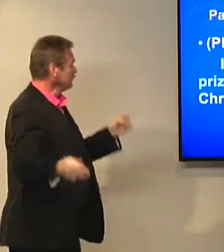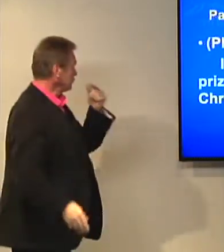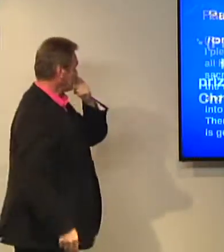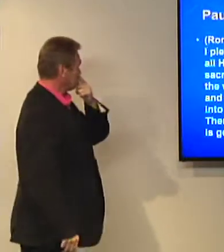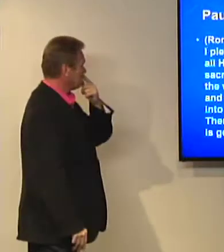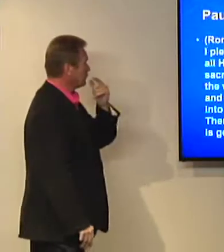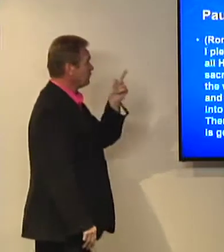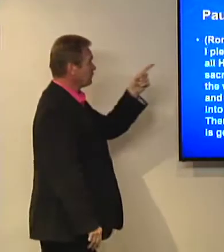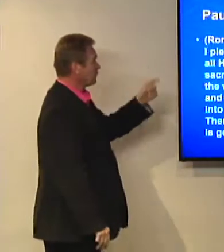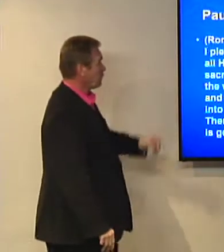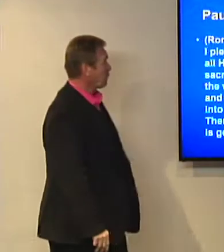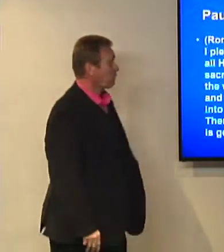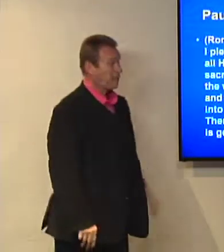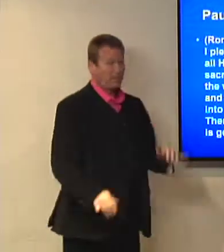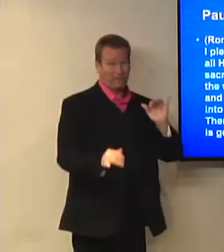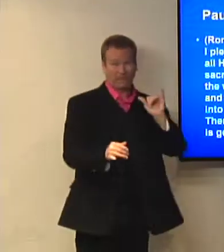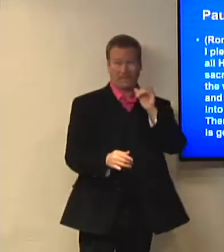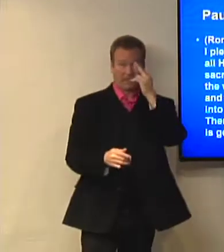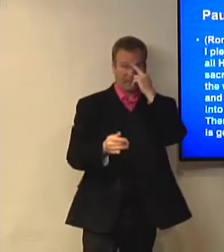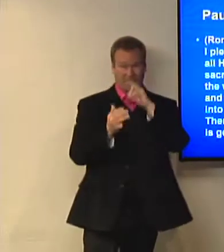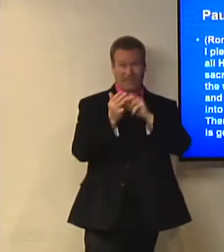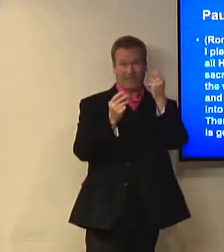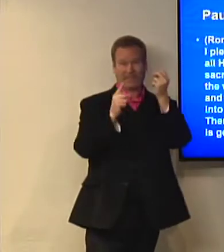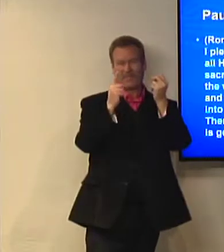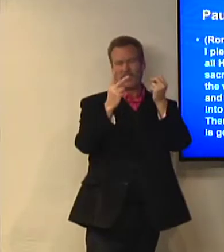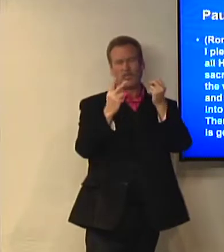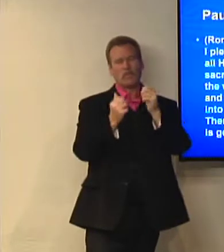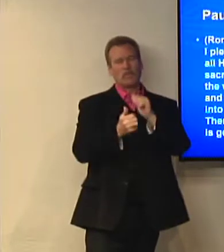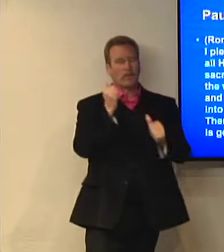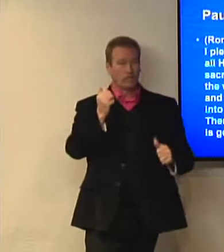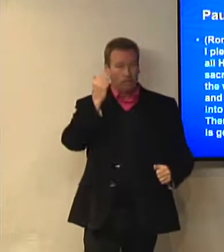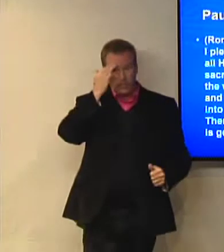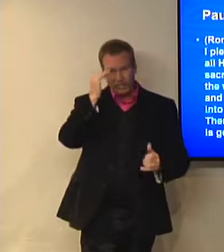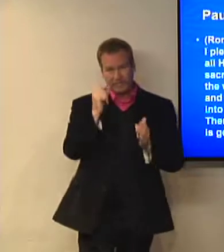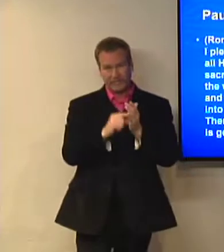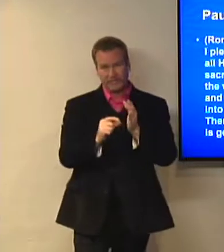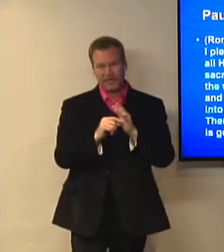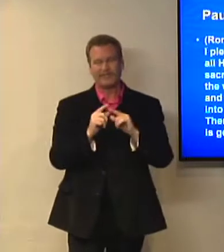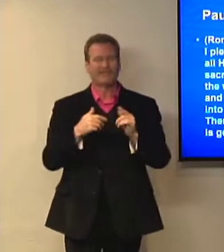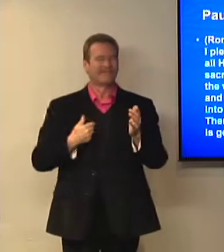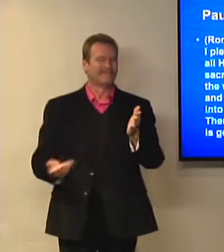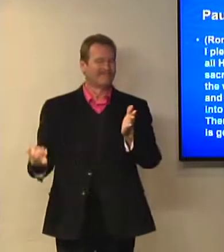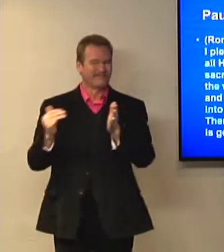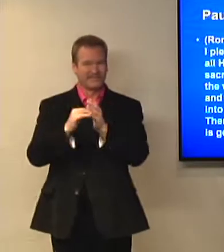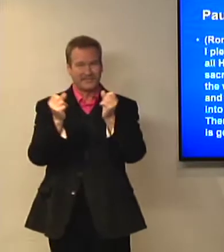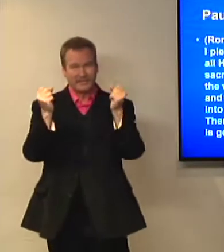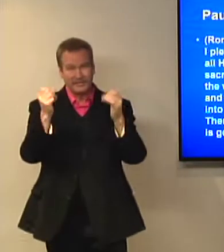better gift. In Romans chapter 12, verse 1.